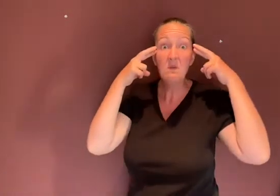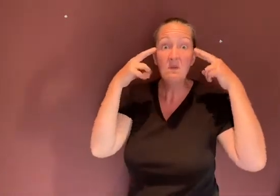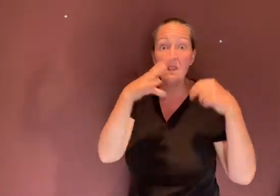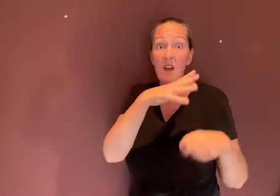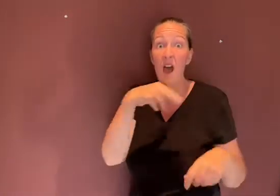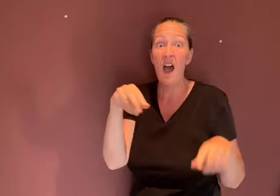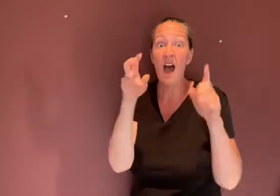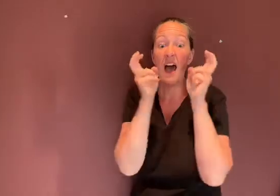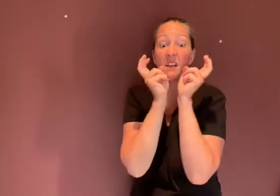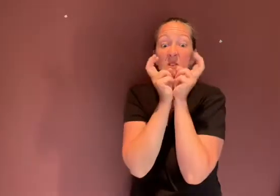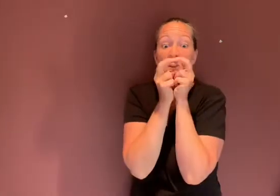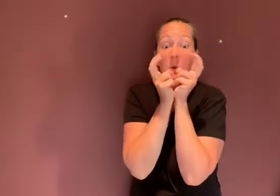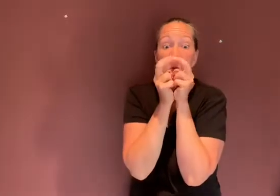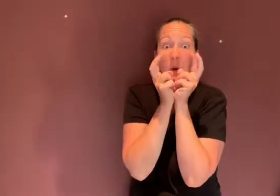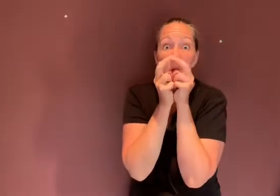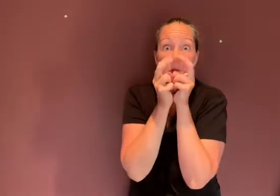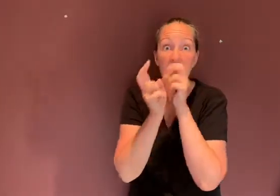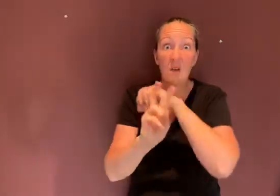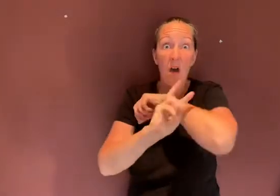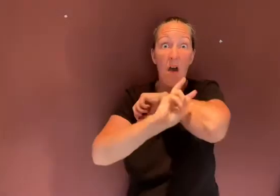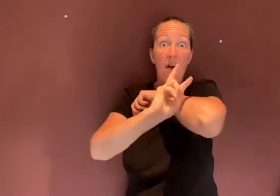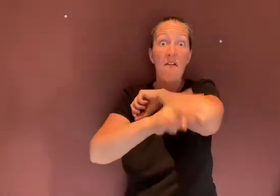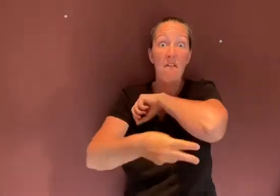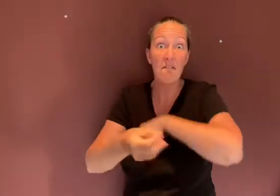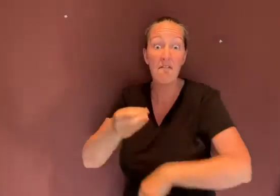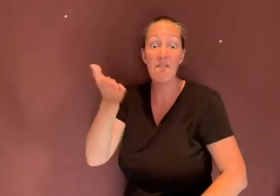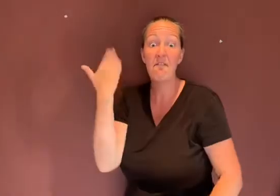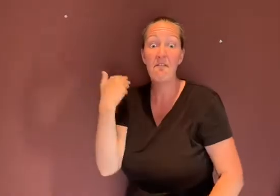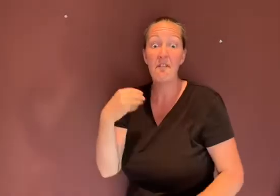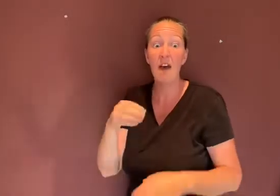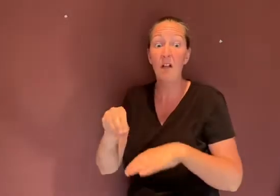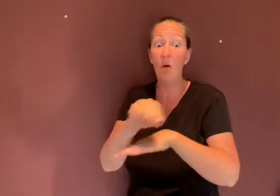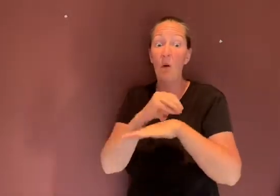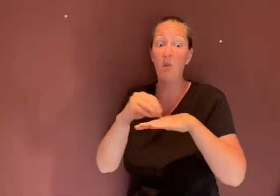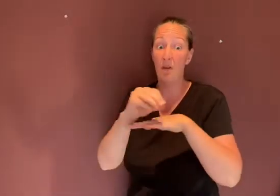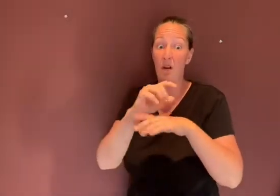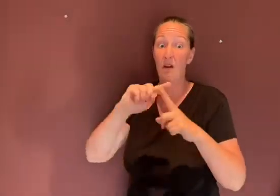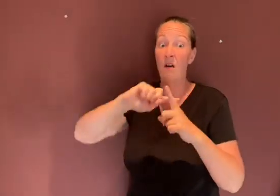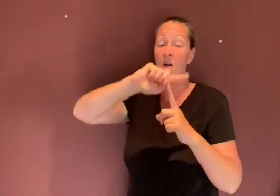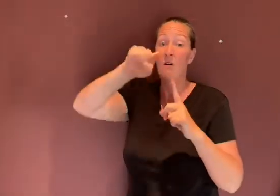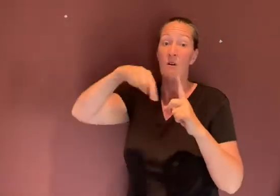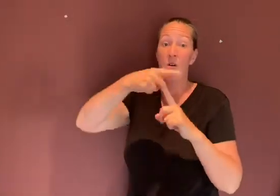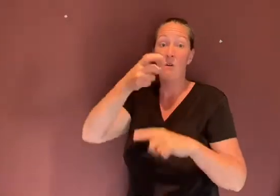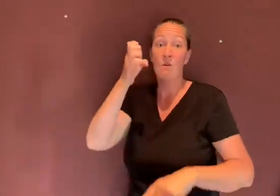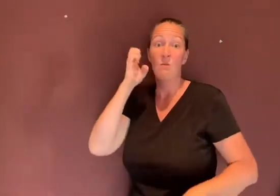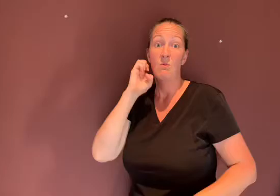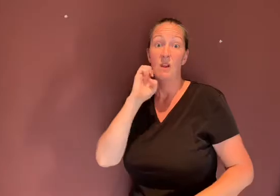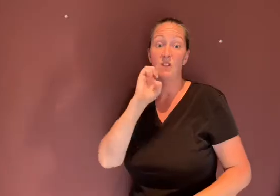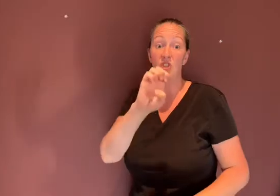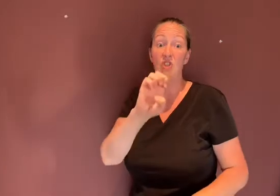raccoons, and squirrels fell over when